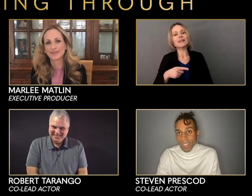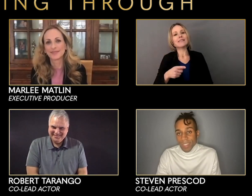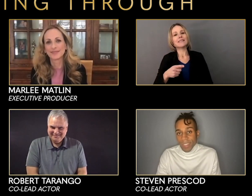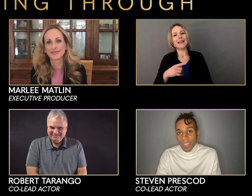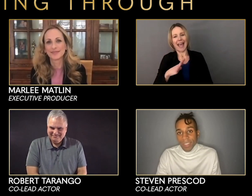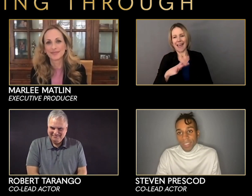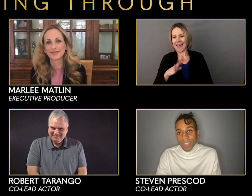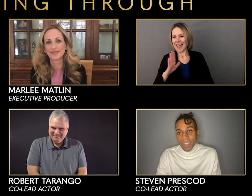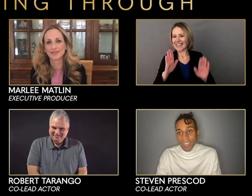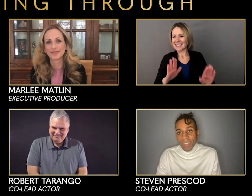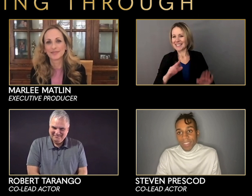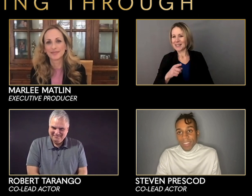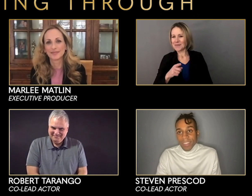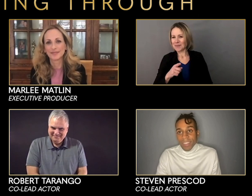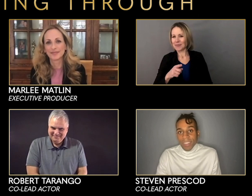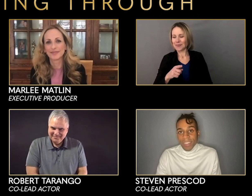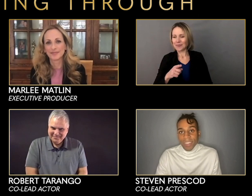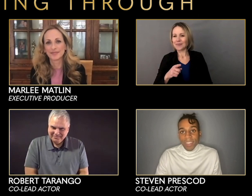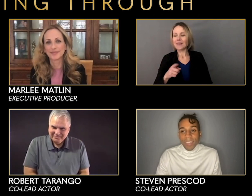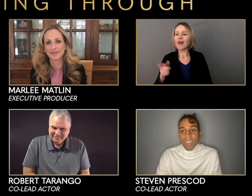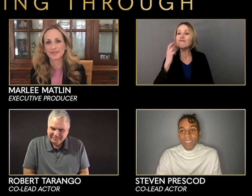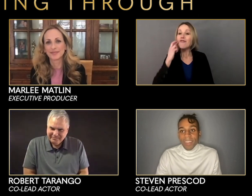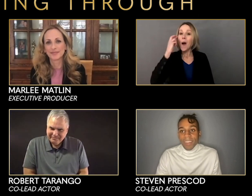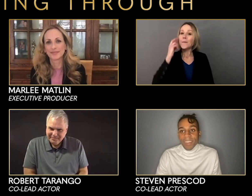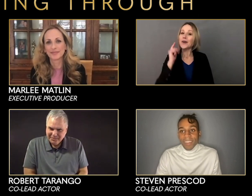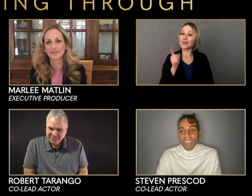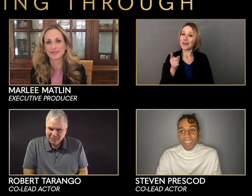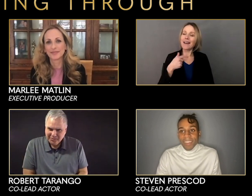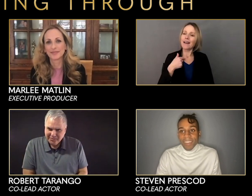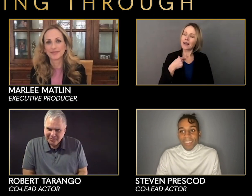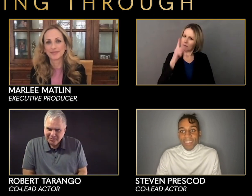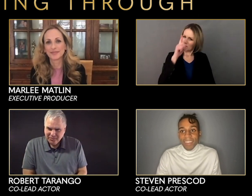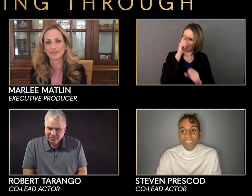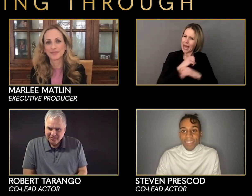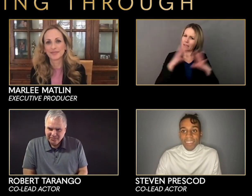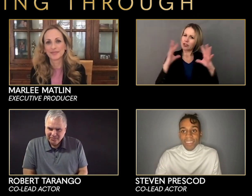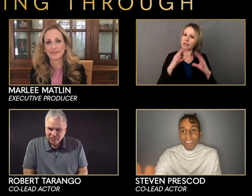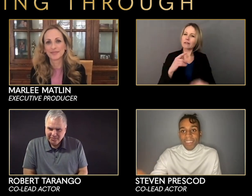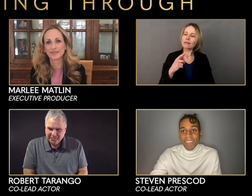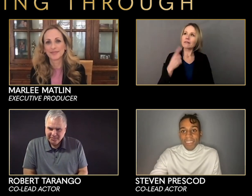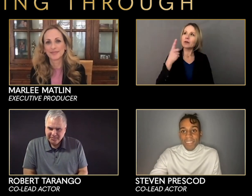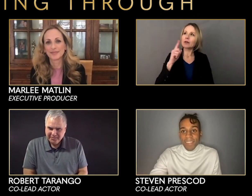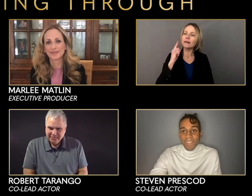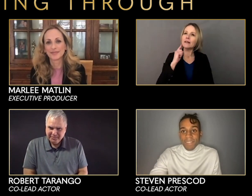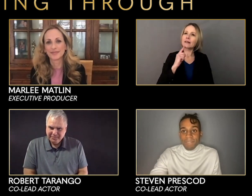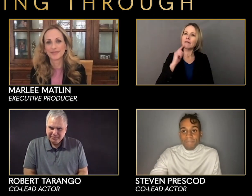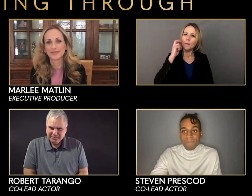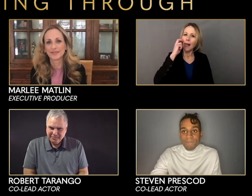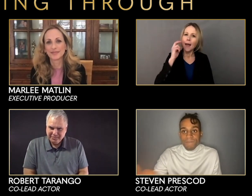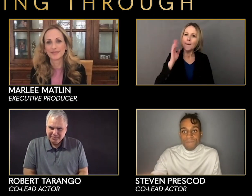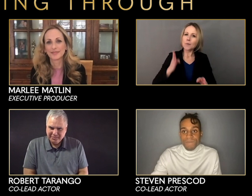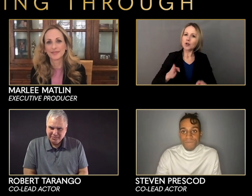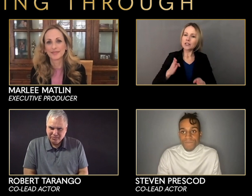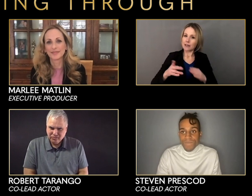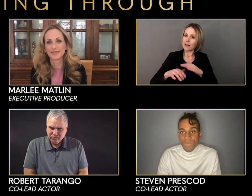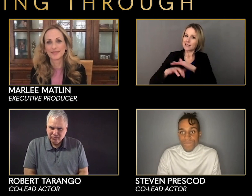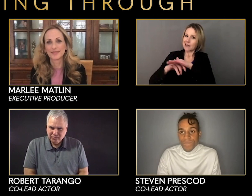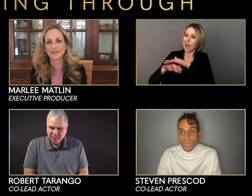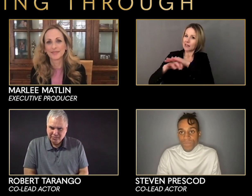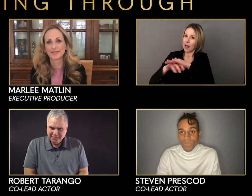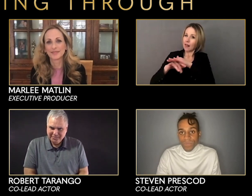Robert, I would imagine for a deafblind person, tactile signing is a key